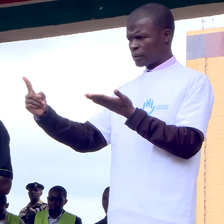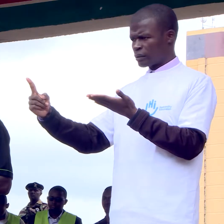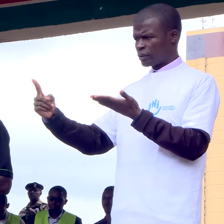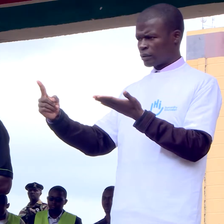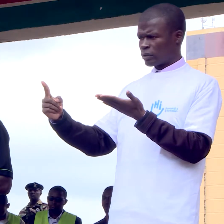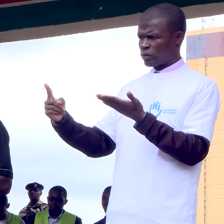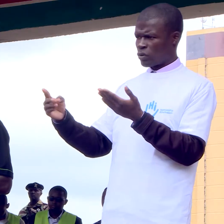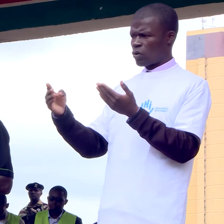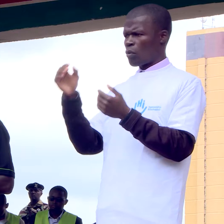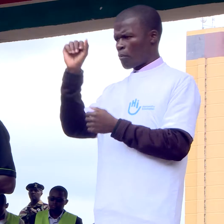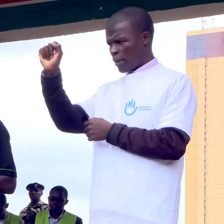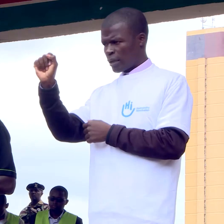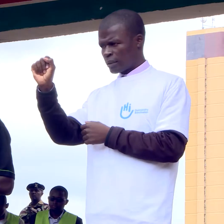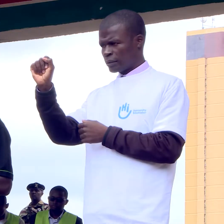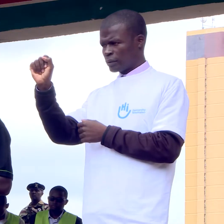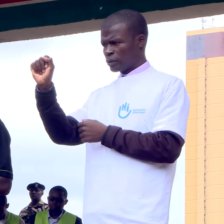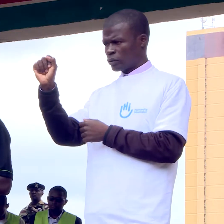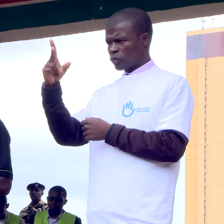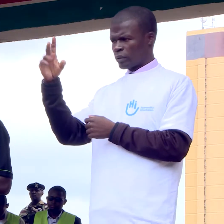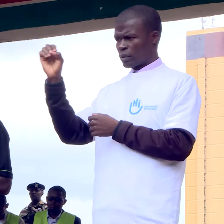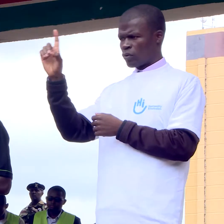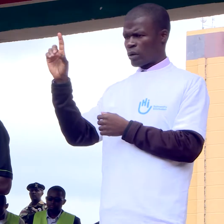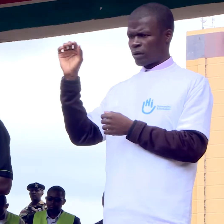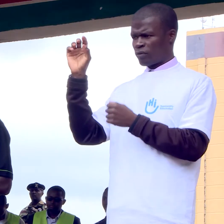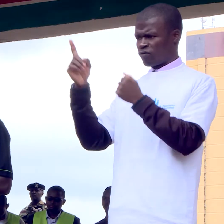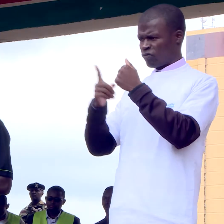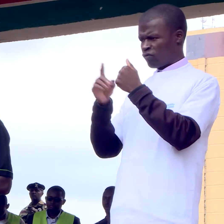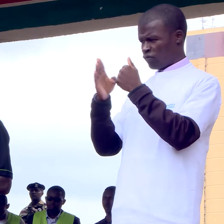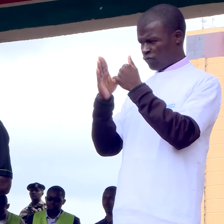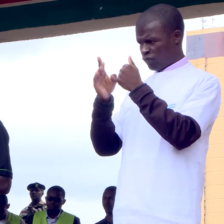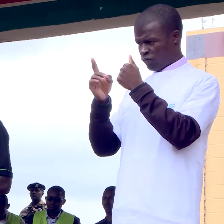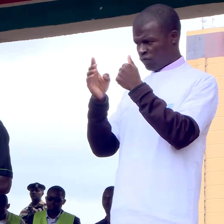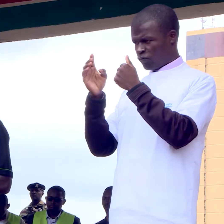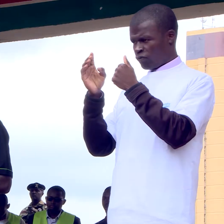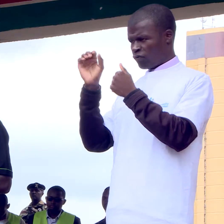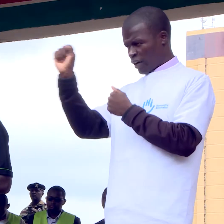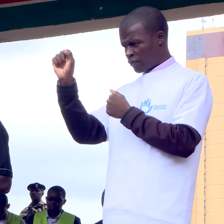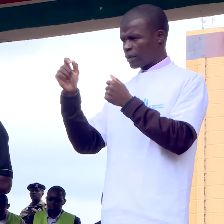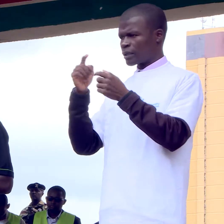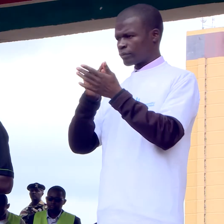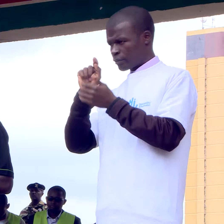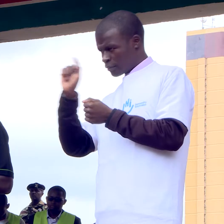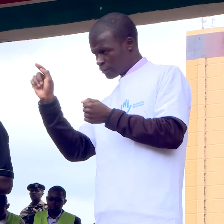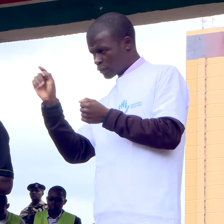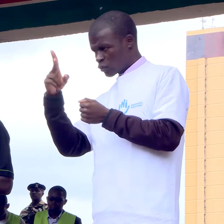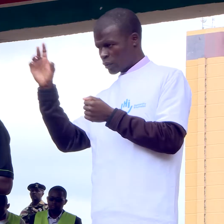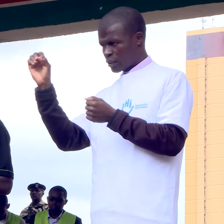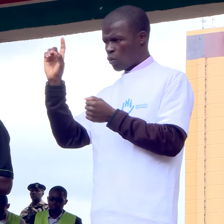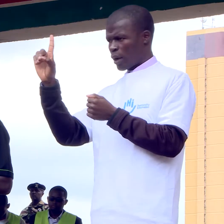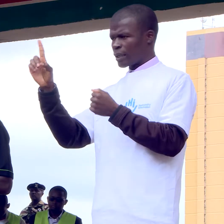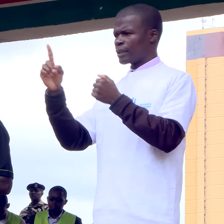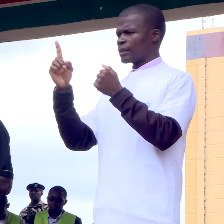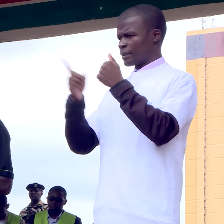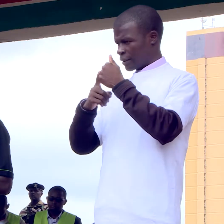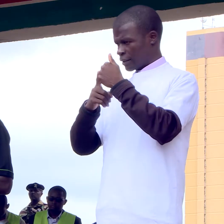That was the first time, and subsequently in 2016. And this was done in all the